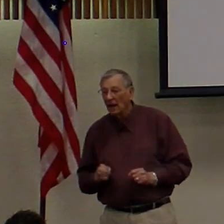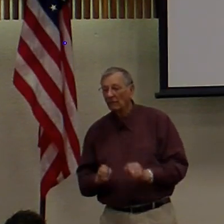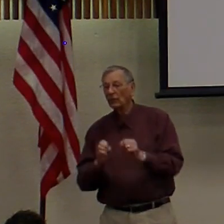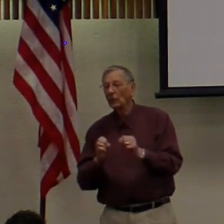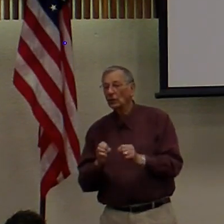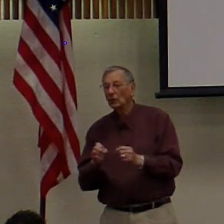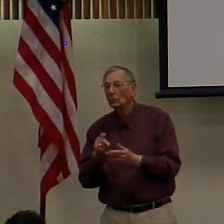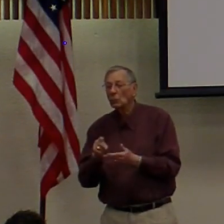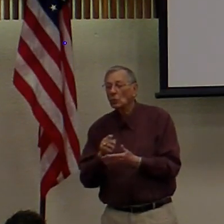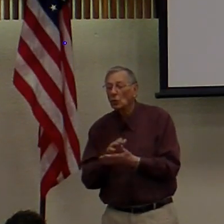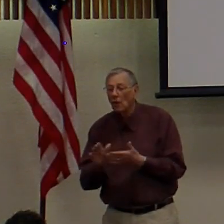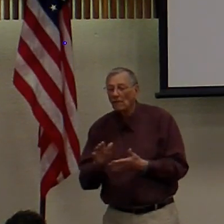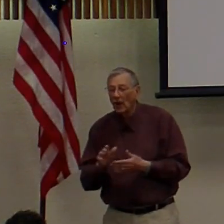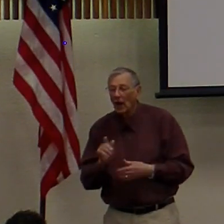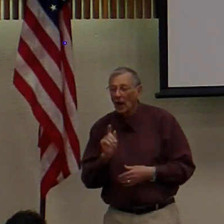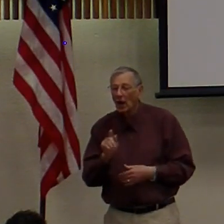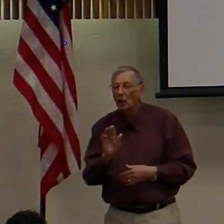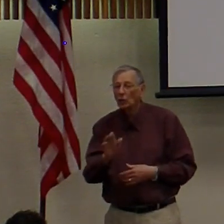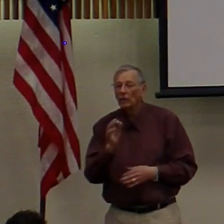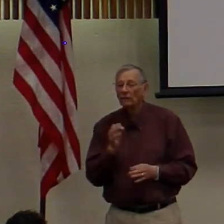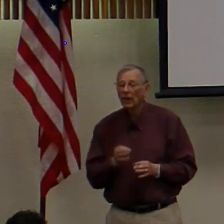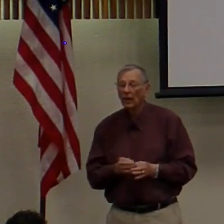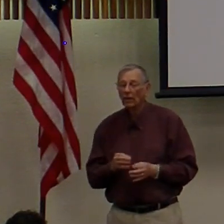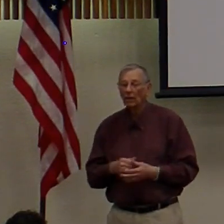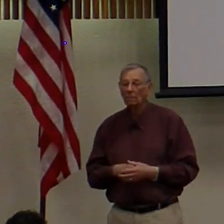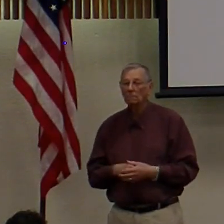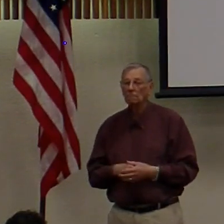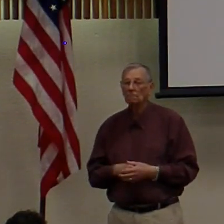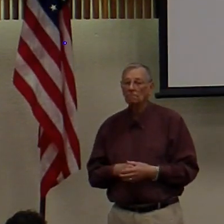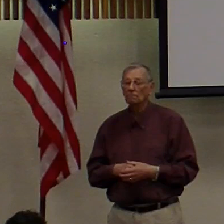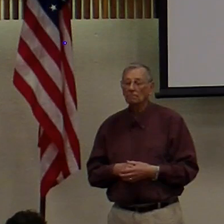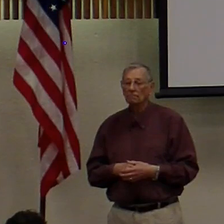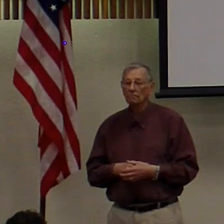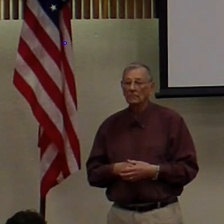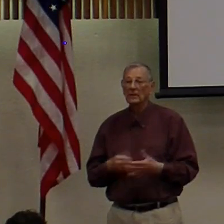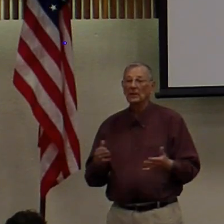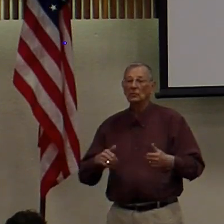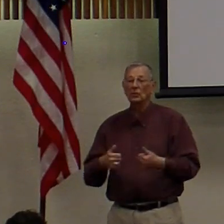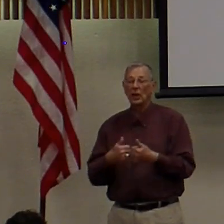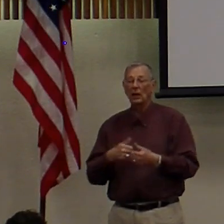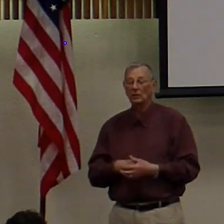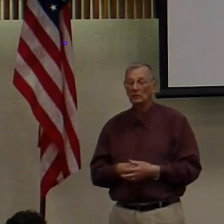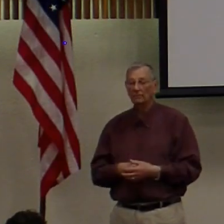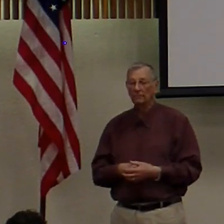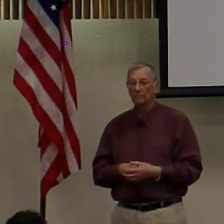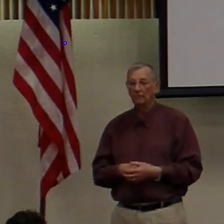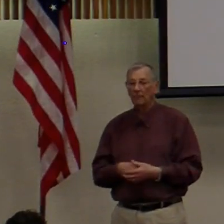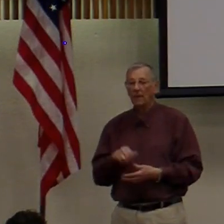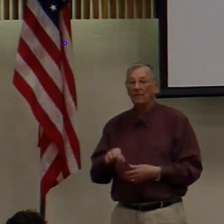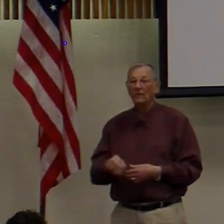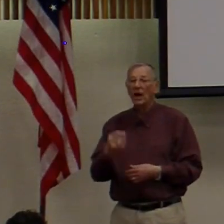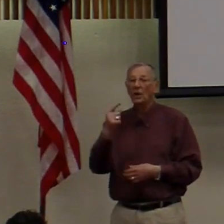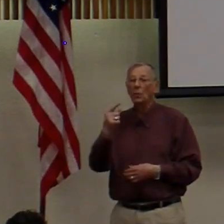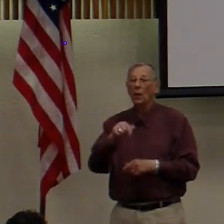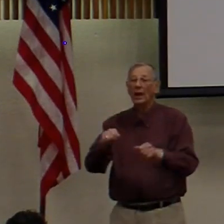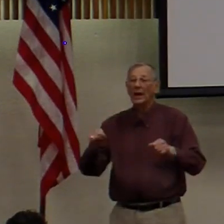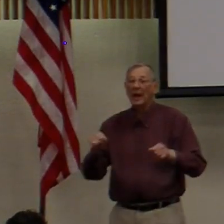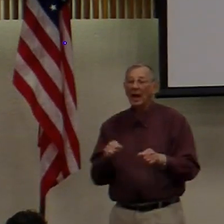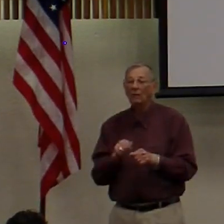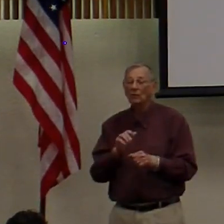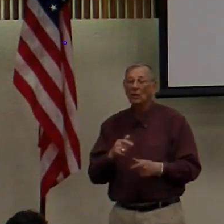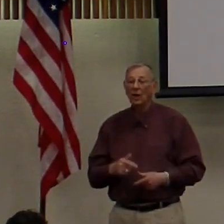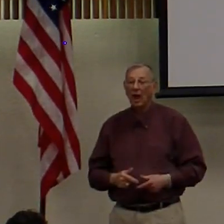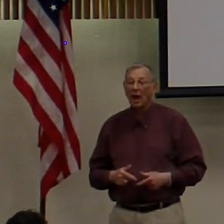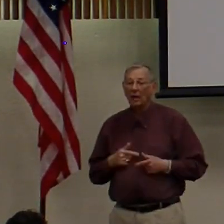to purify your faith. Here's the challenge. Find one area of